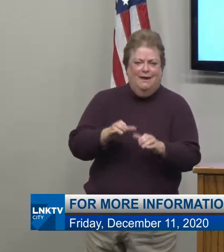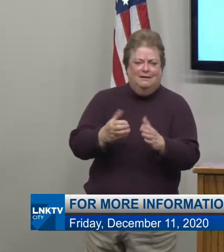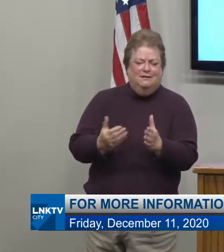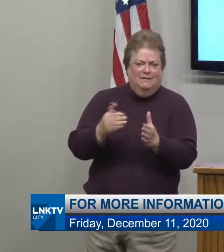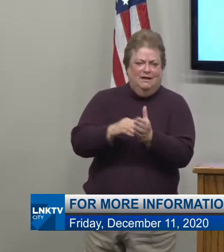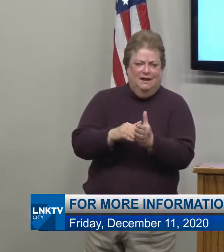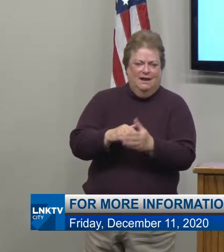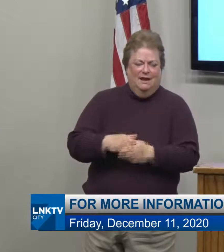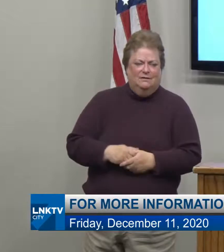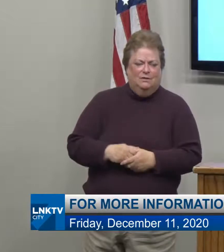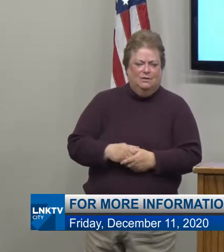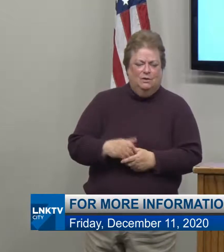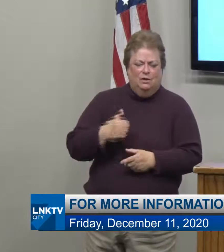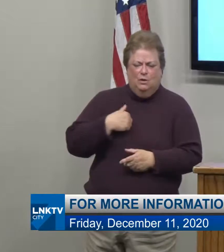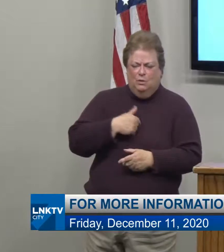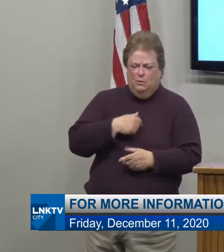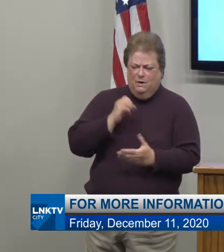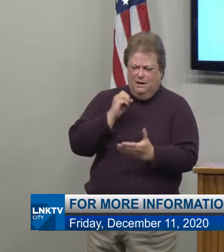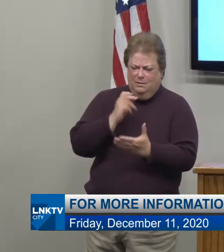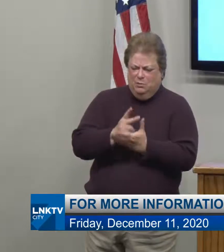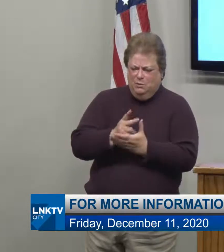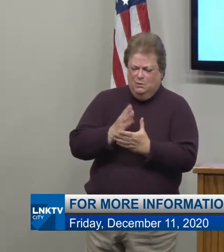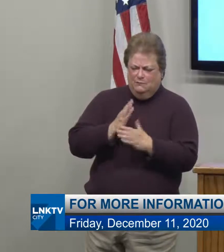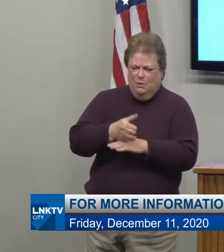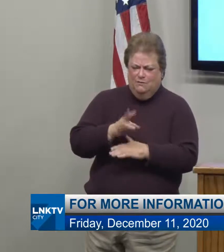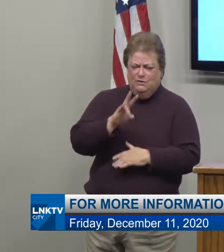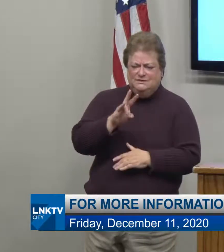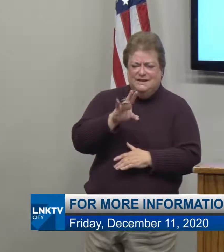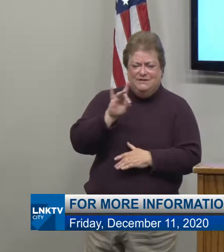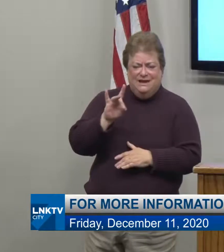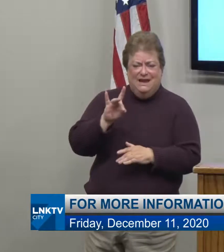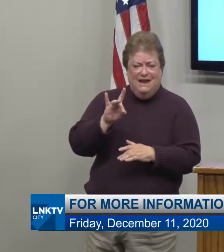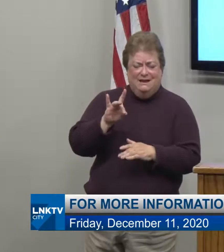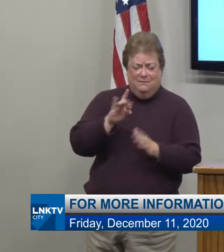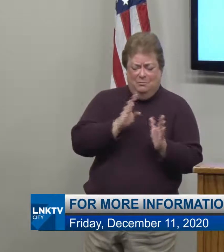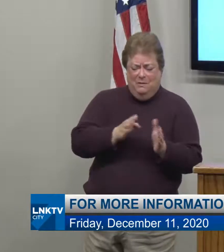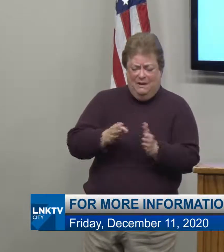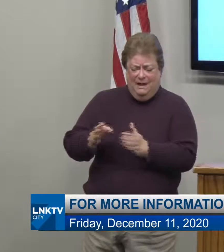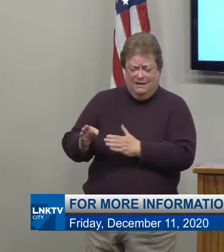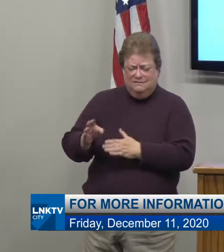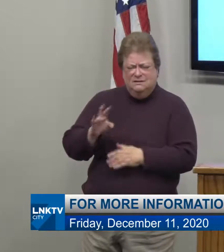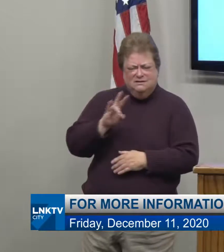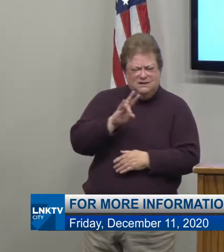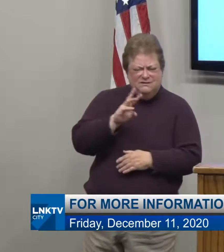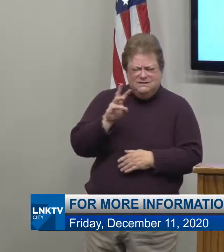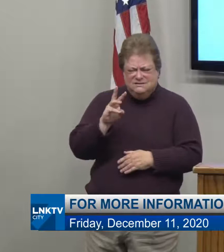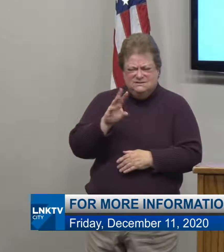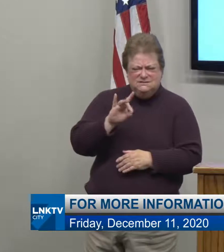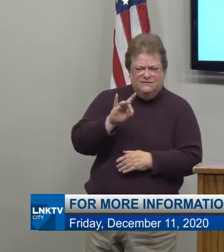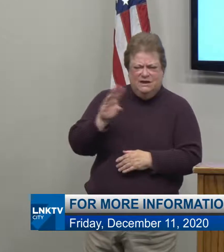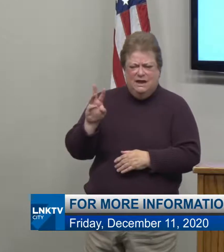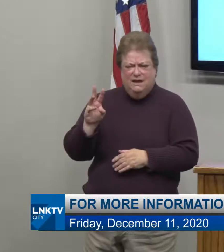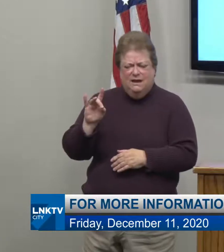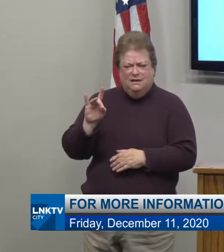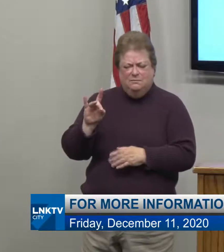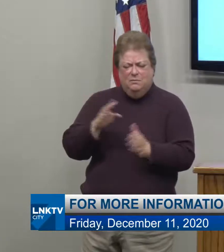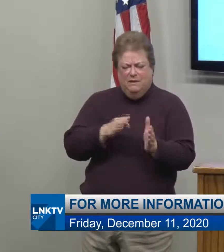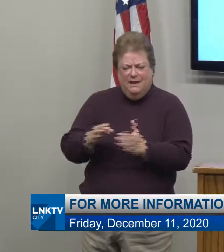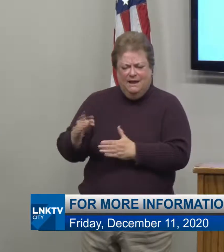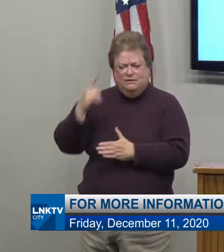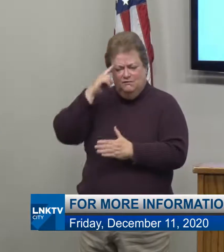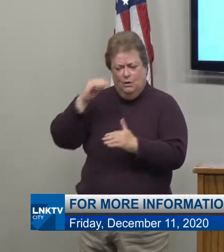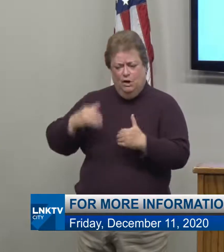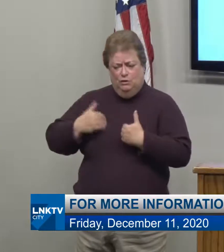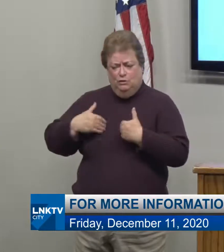think we've approved over 78 plans, 76 or 78 plans for youth,